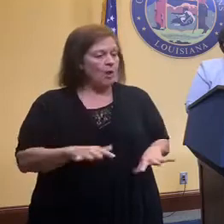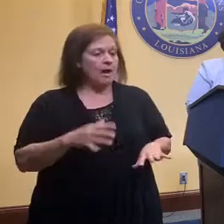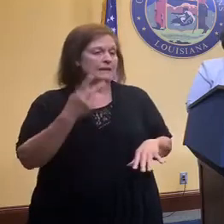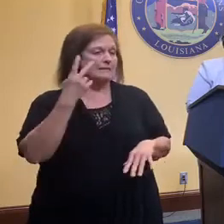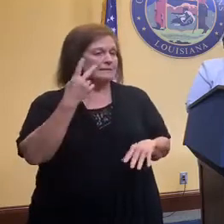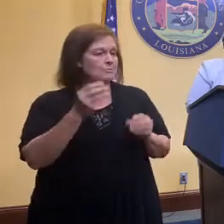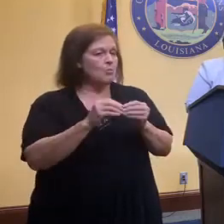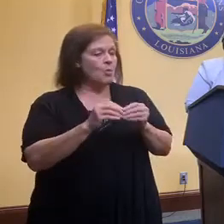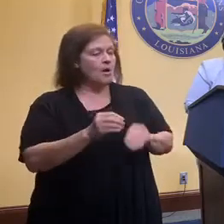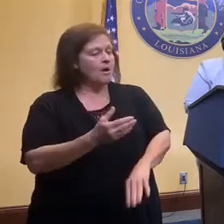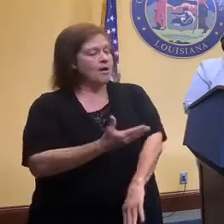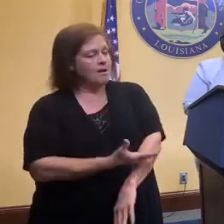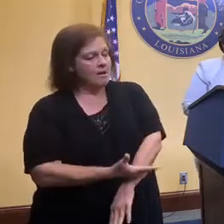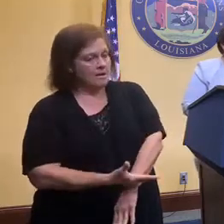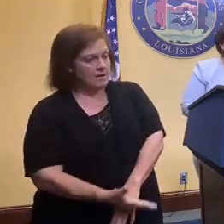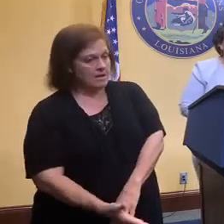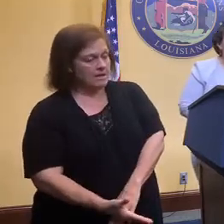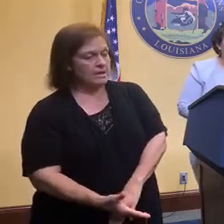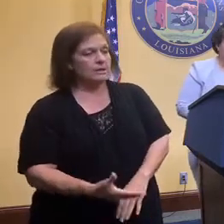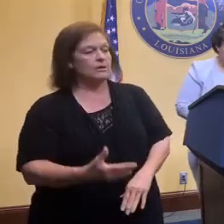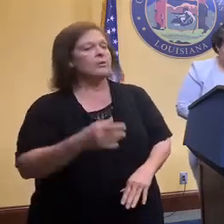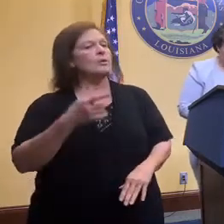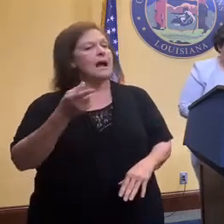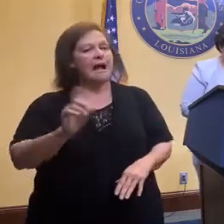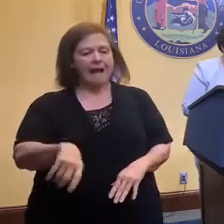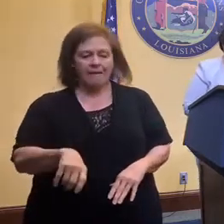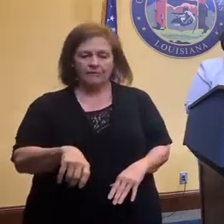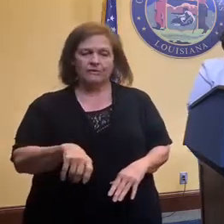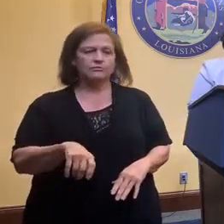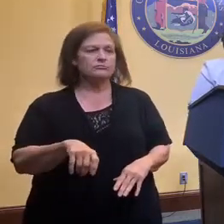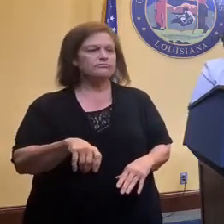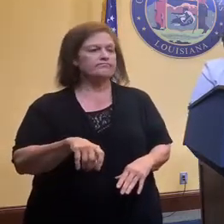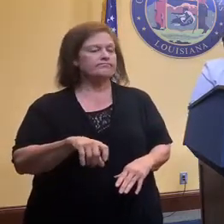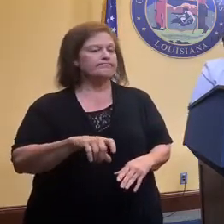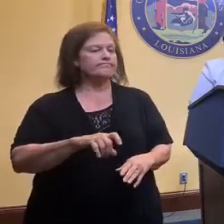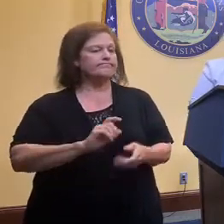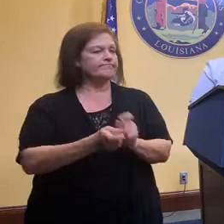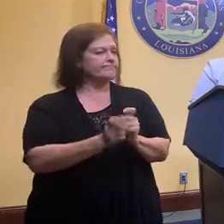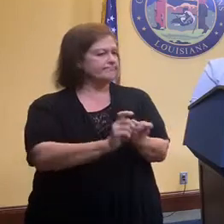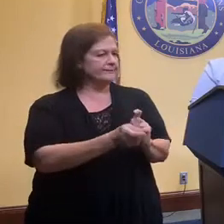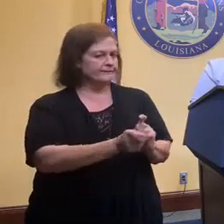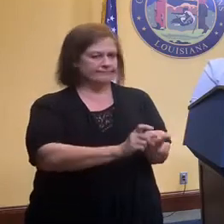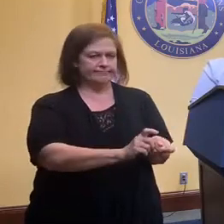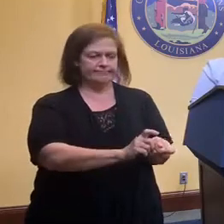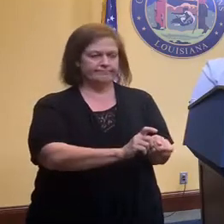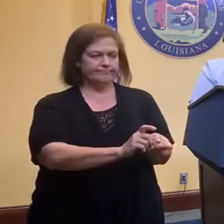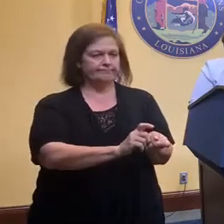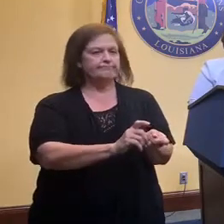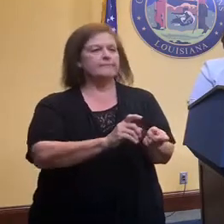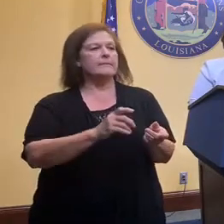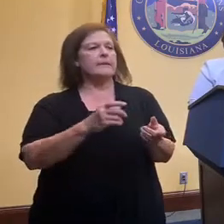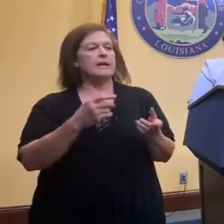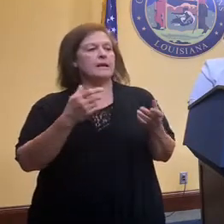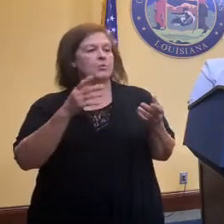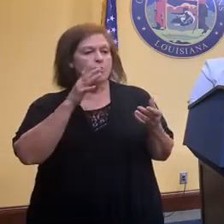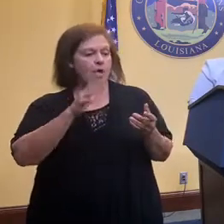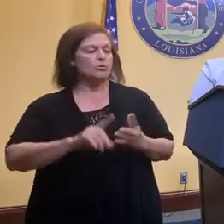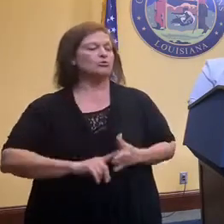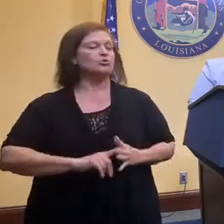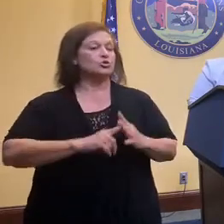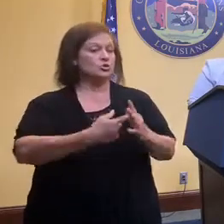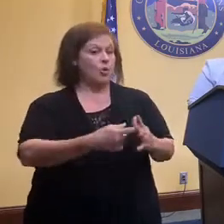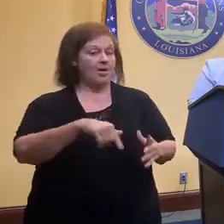and fully, there are some adjustments that we will have to make, and they will start on